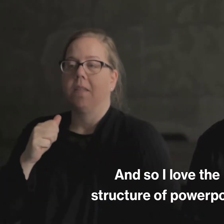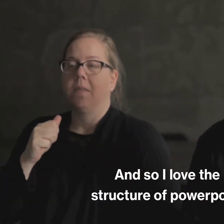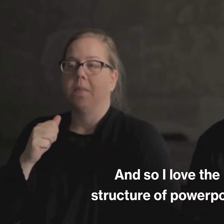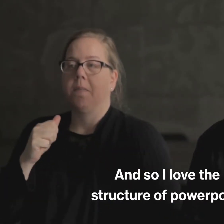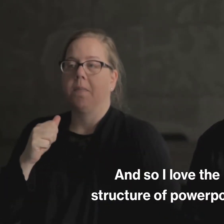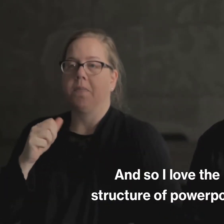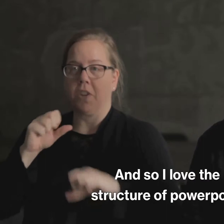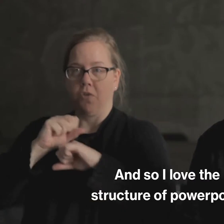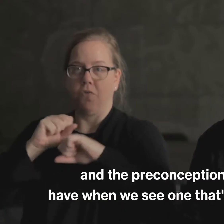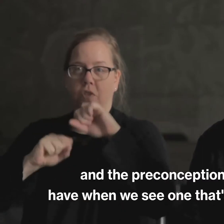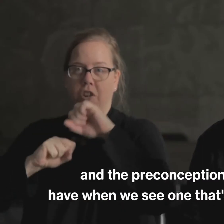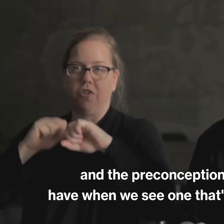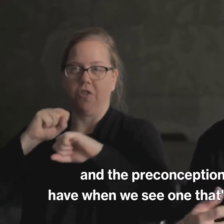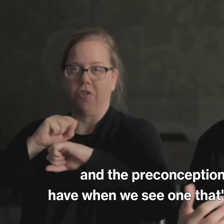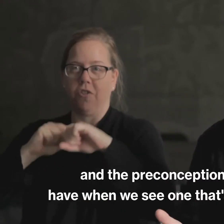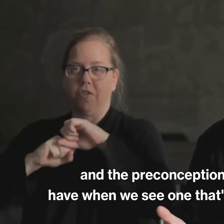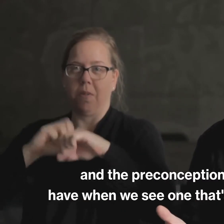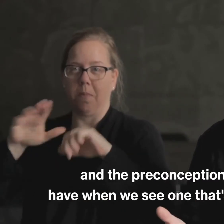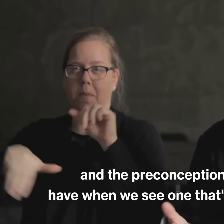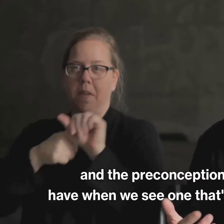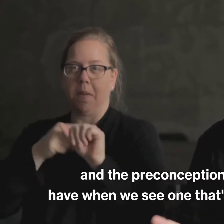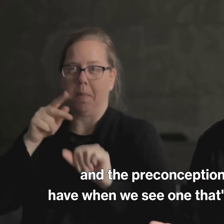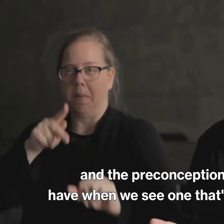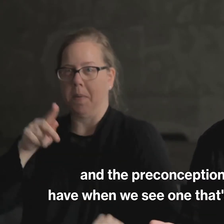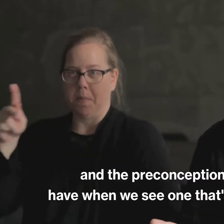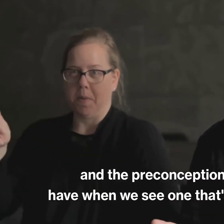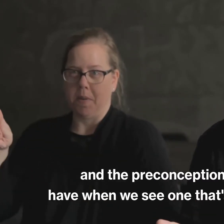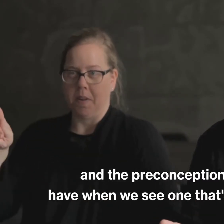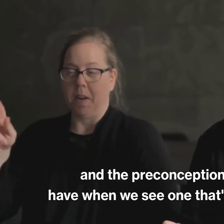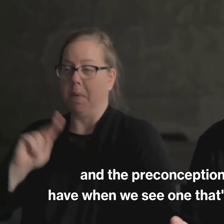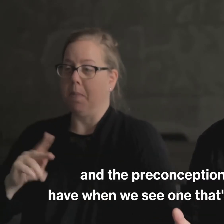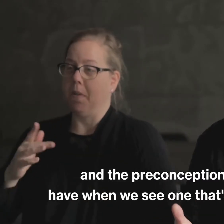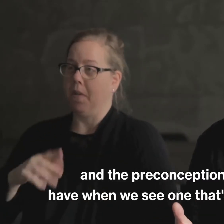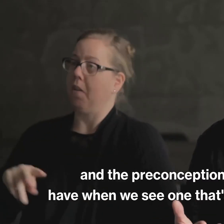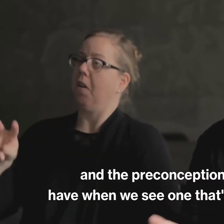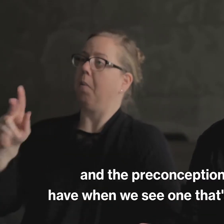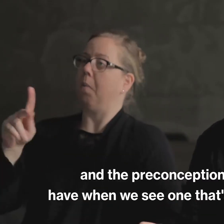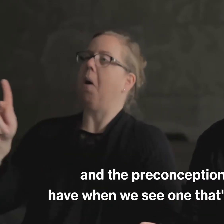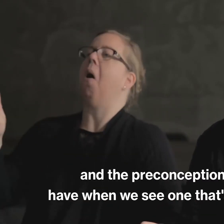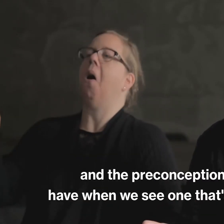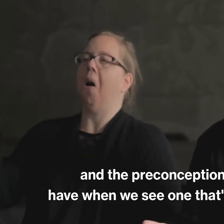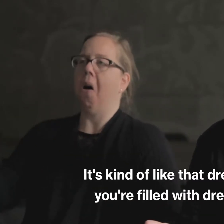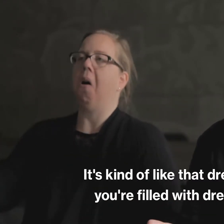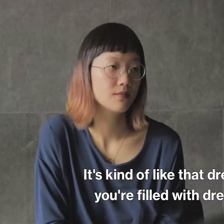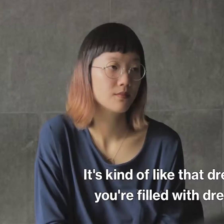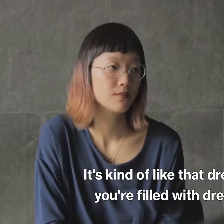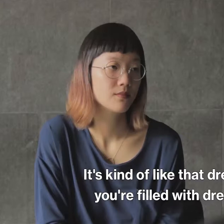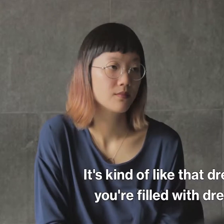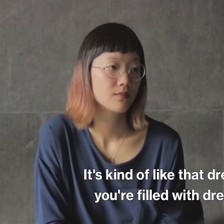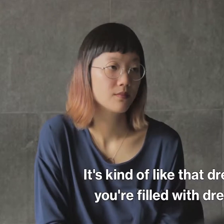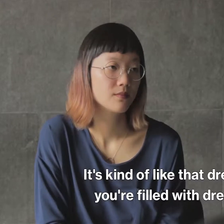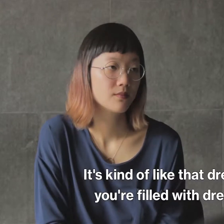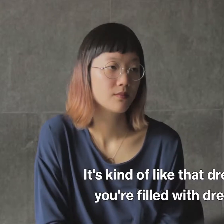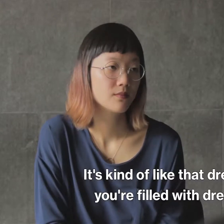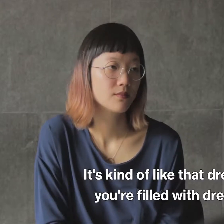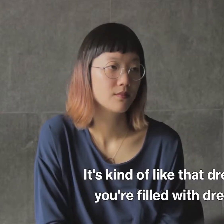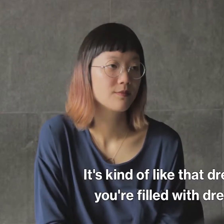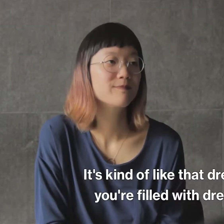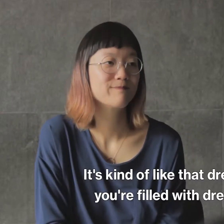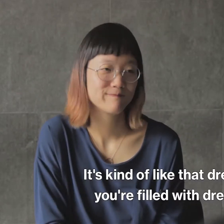structure of PowerPoint and the preconceptions that we have when we see one that's just text is kind of like that dread. You're filled with dread,